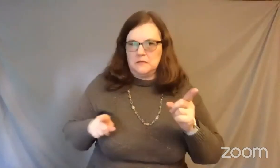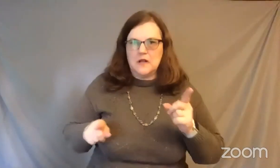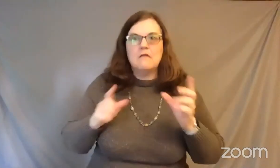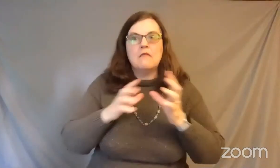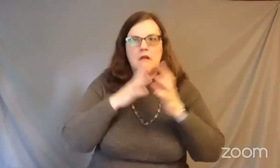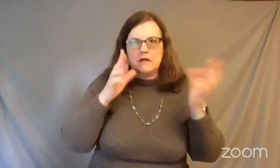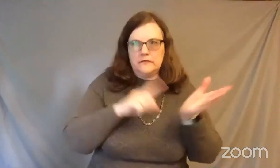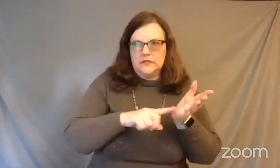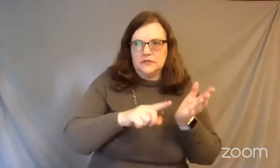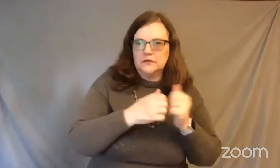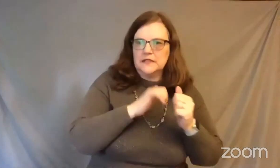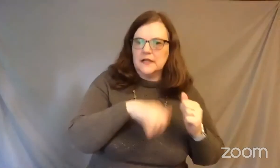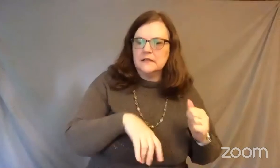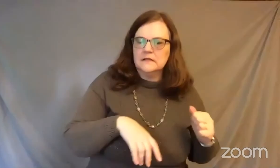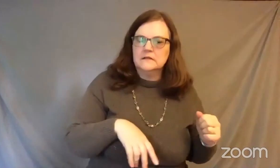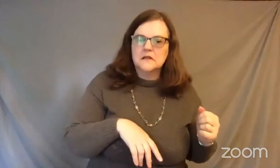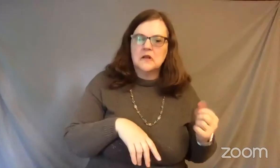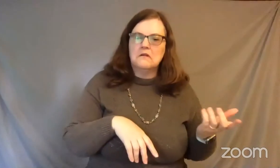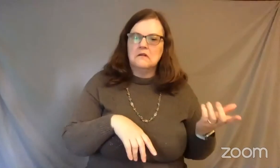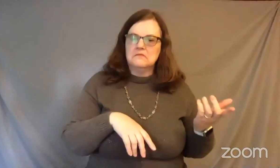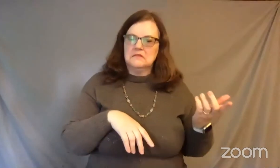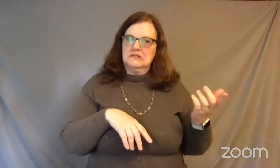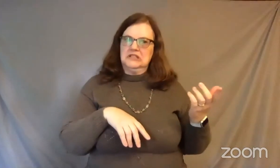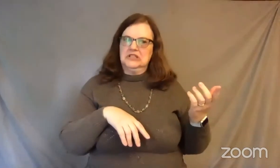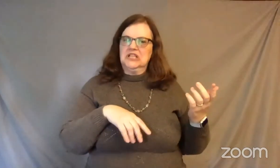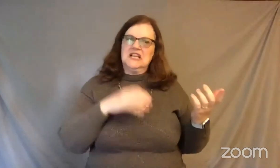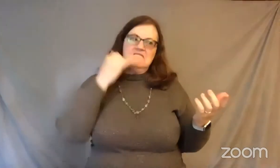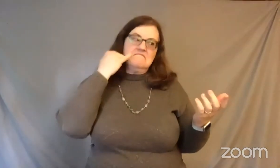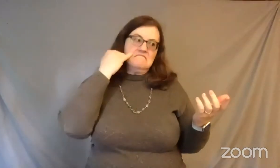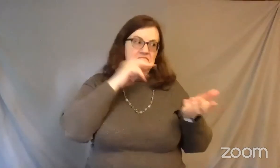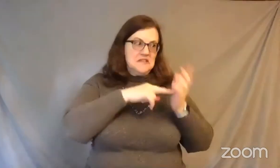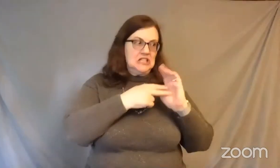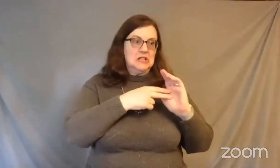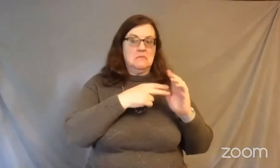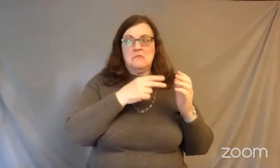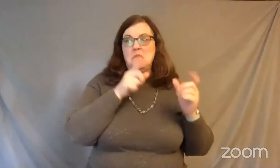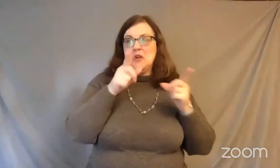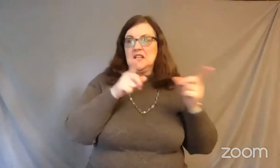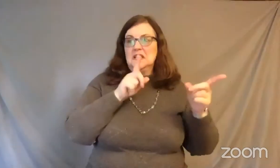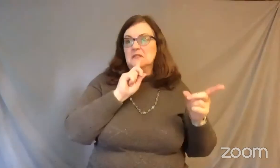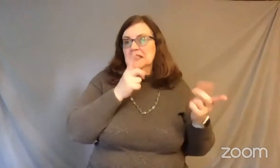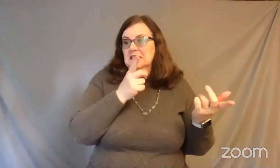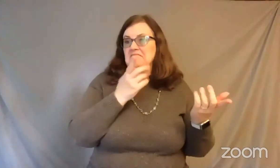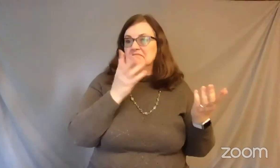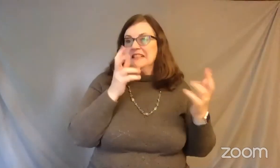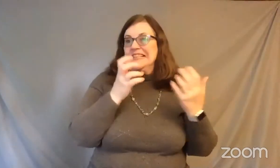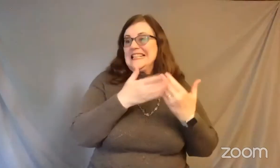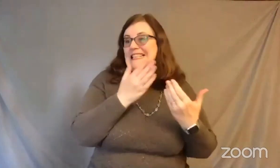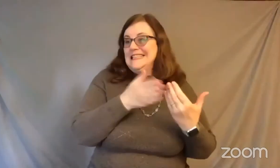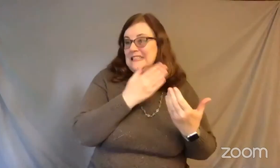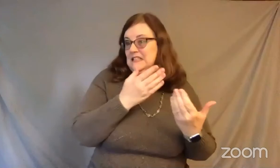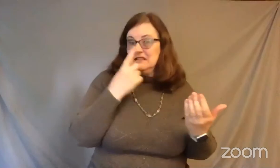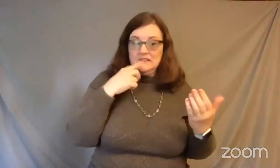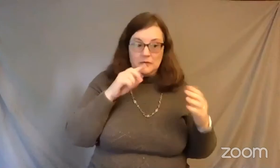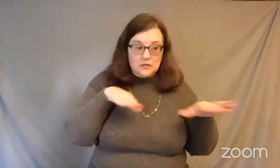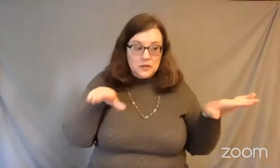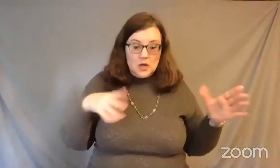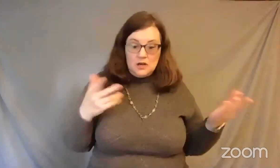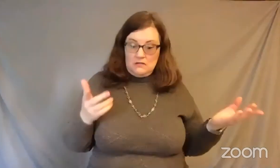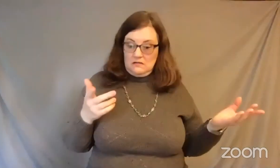Young children, earlier than the age of 1, often are seen to use pointing, whether they are hearing or deaf.